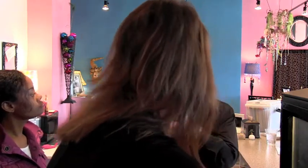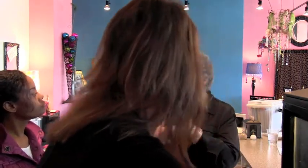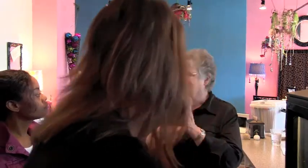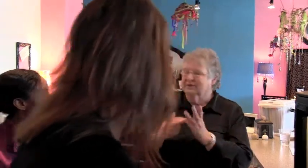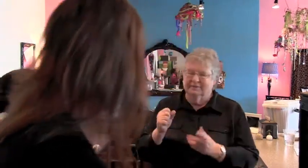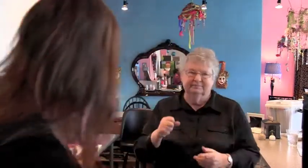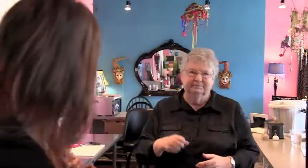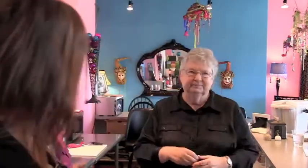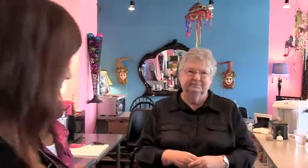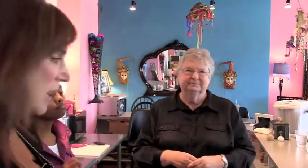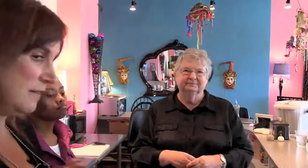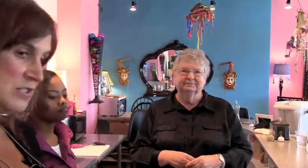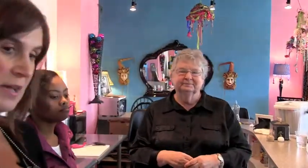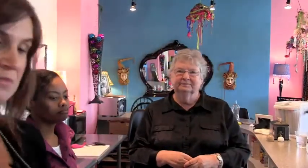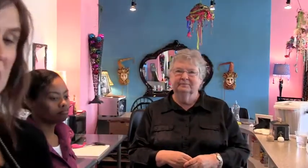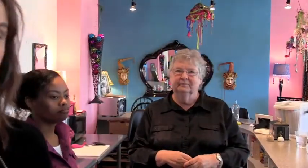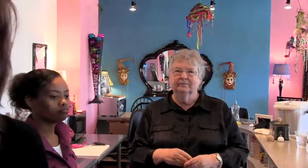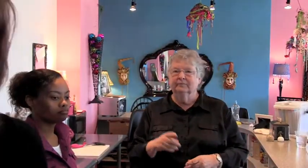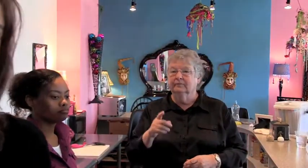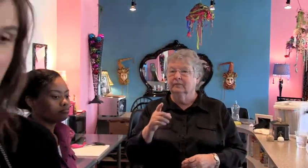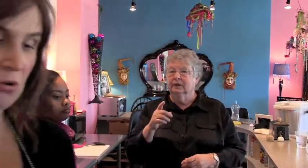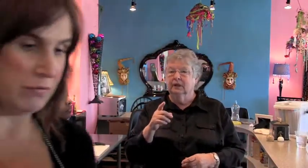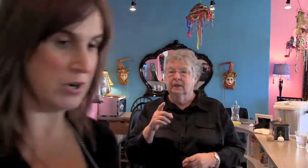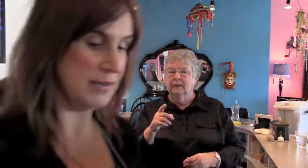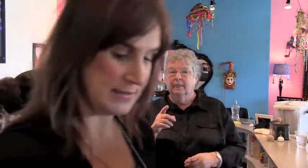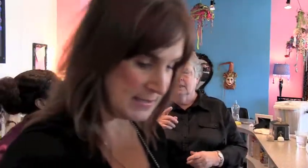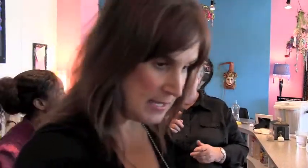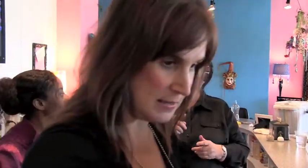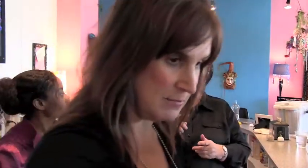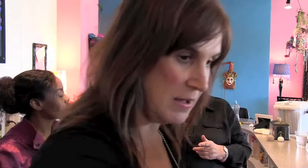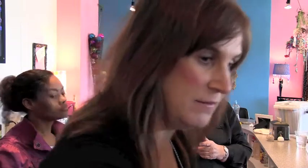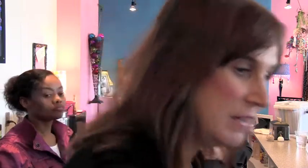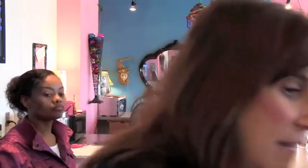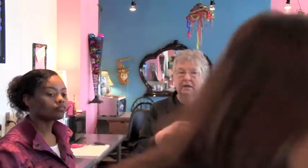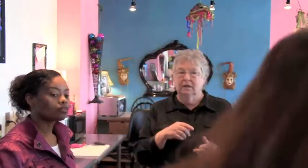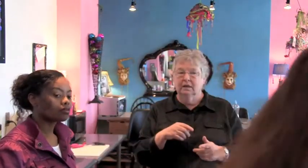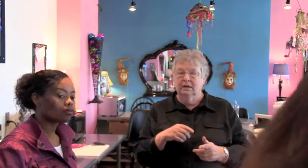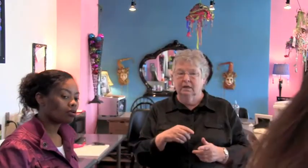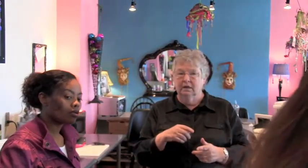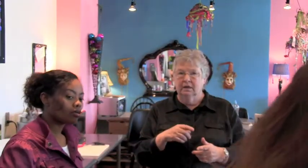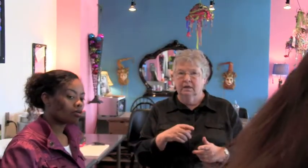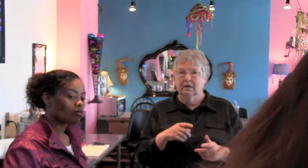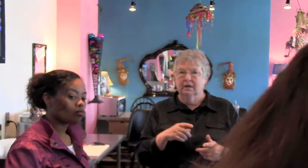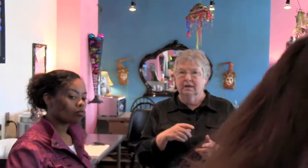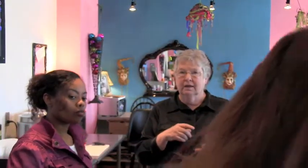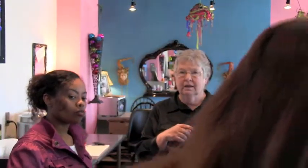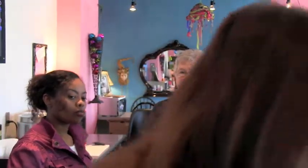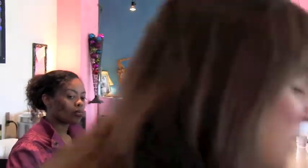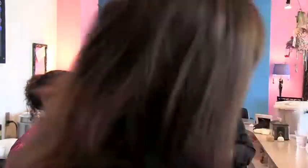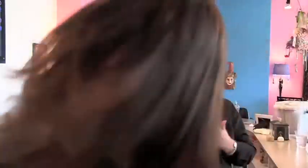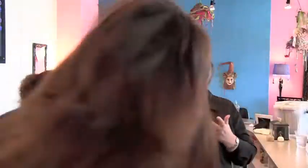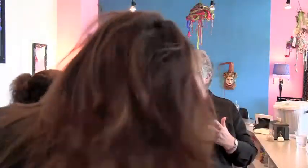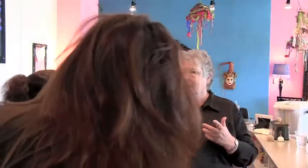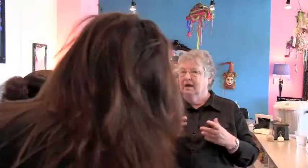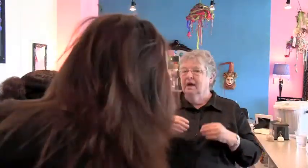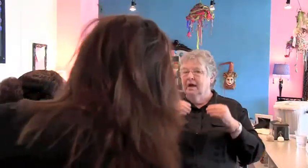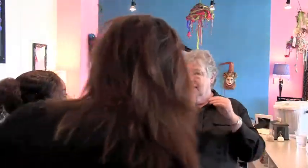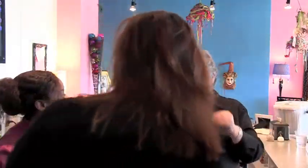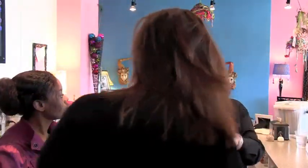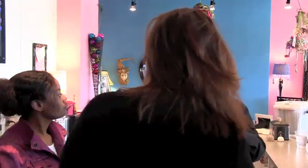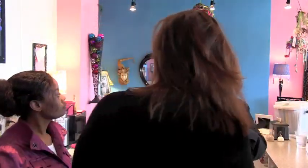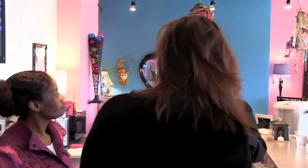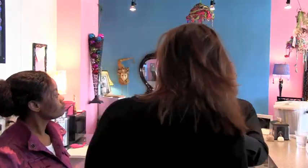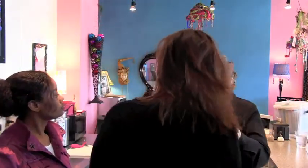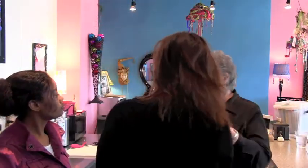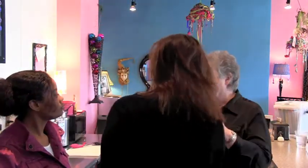and a lot of times I'll just go over and set the muffin on the counter. And